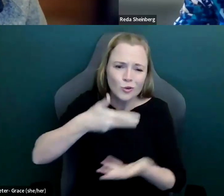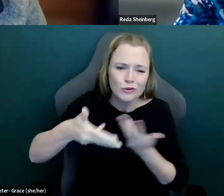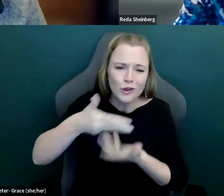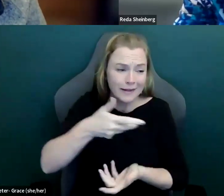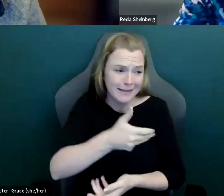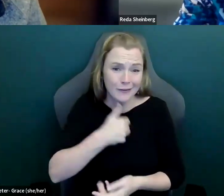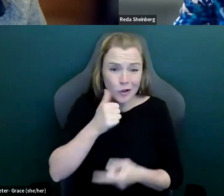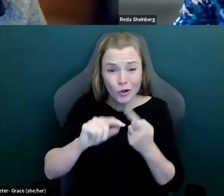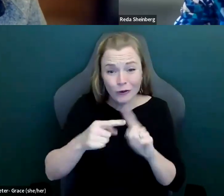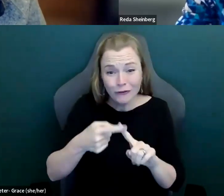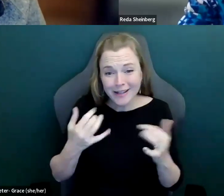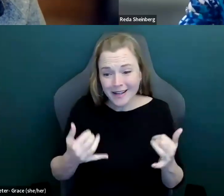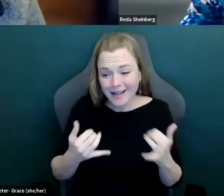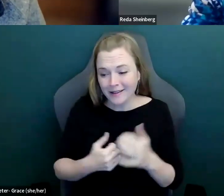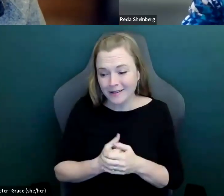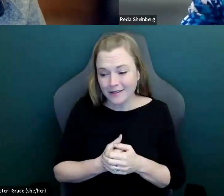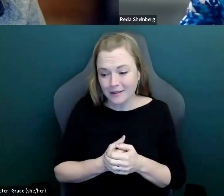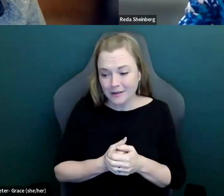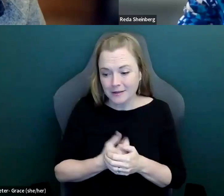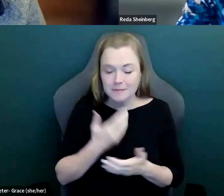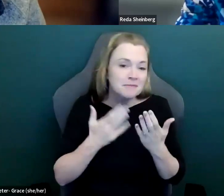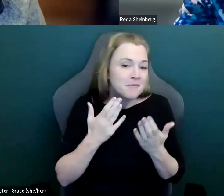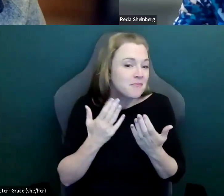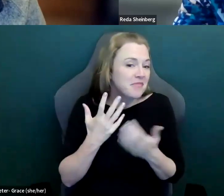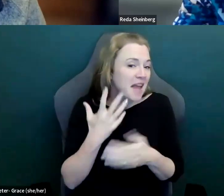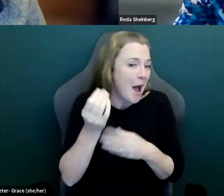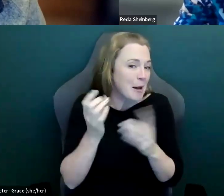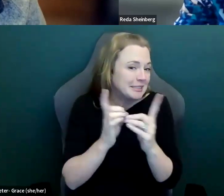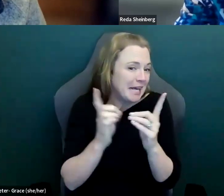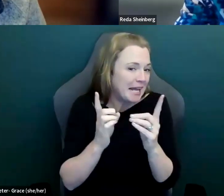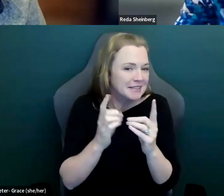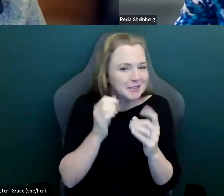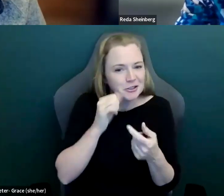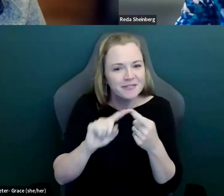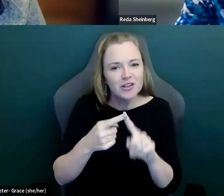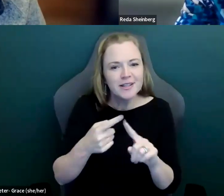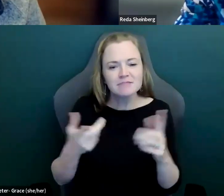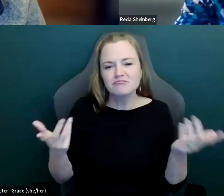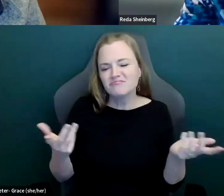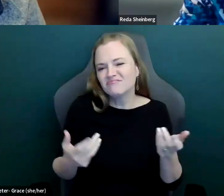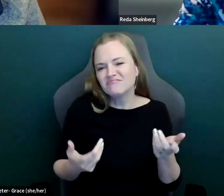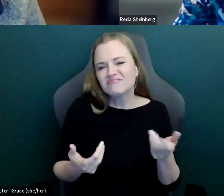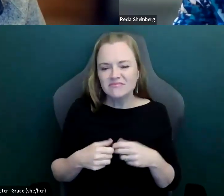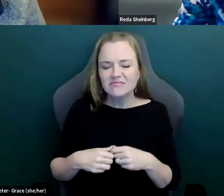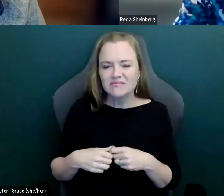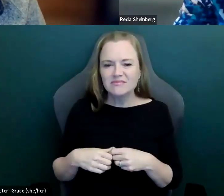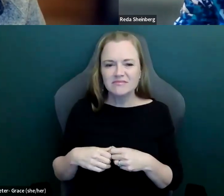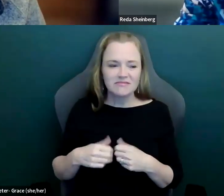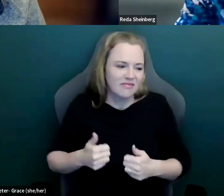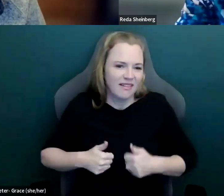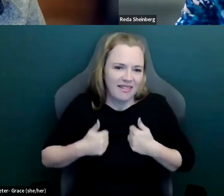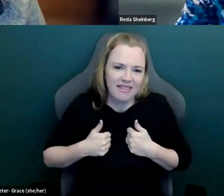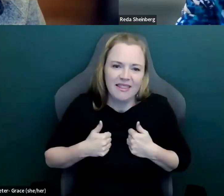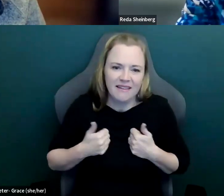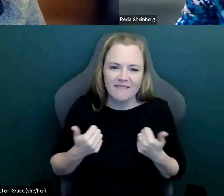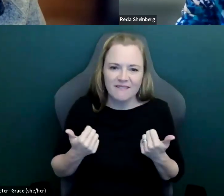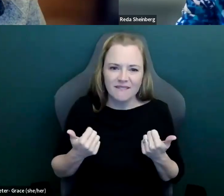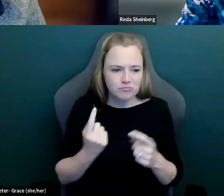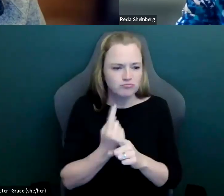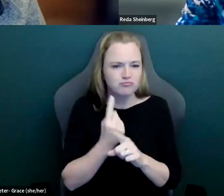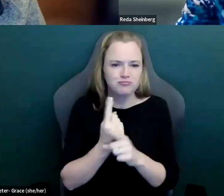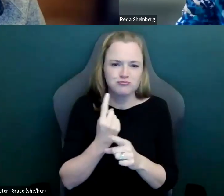he can maybe take his girlfriend out once in a while and live without